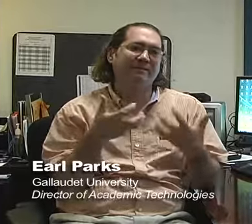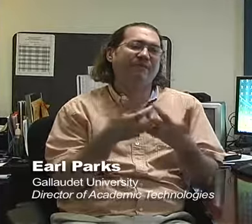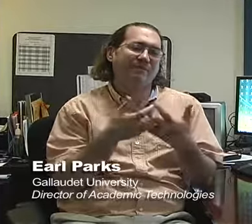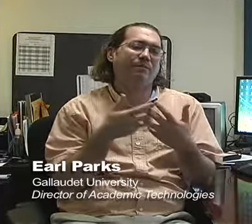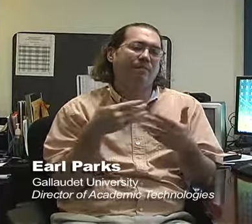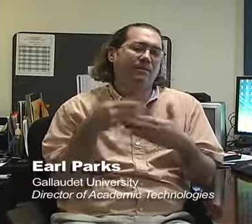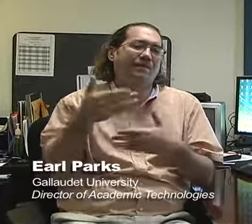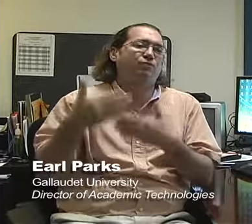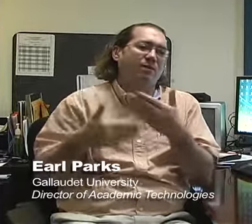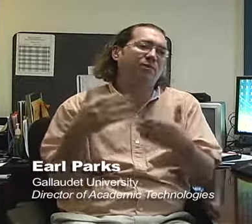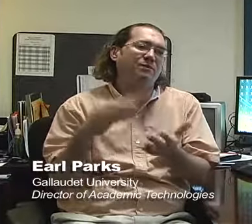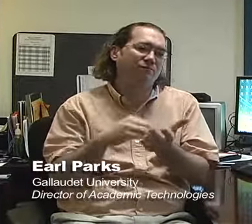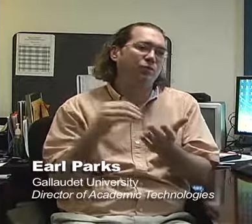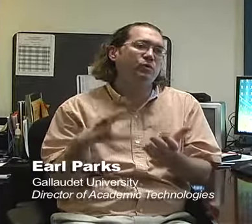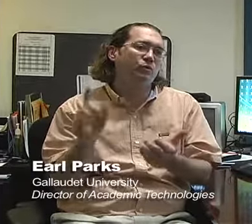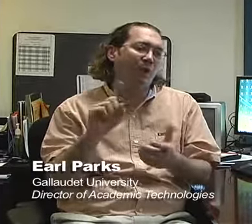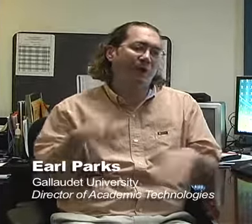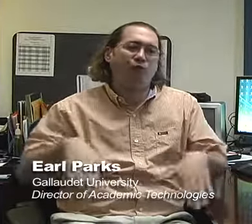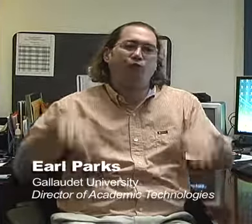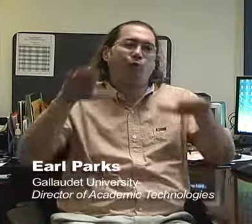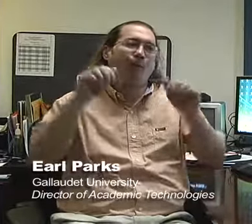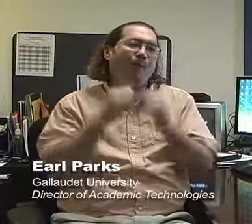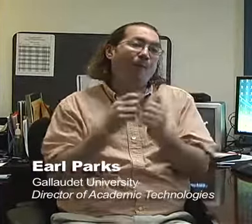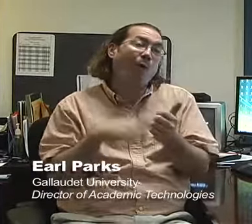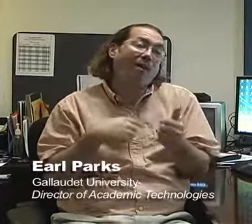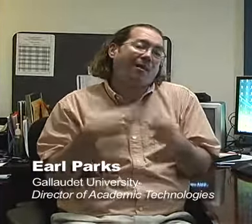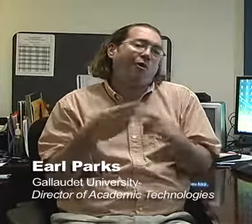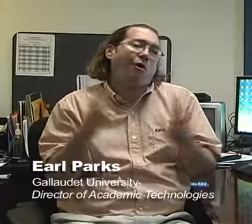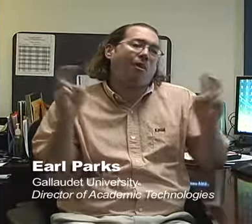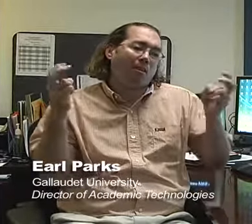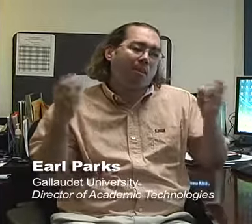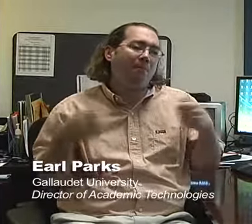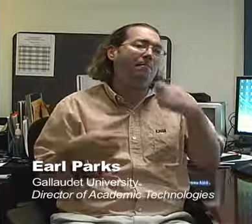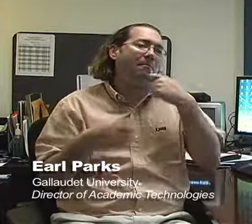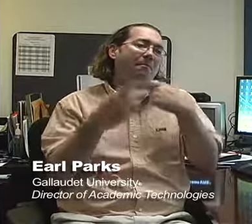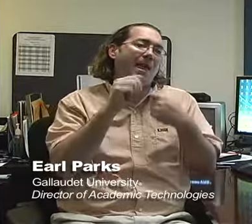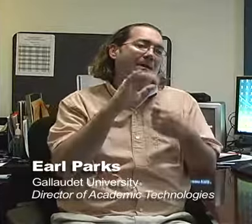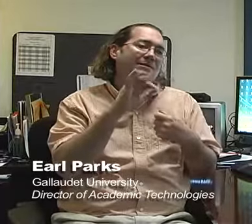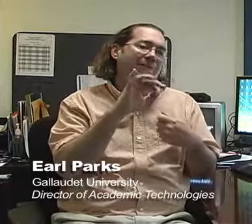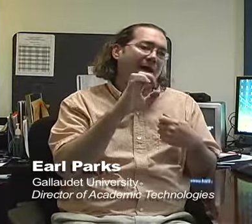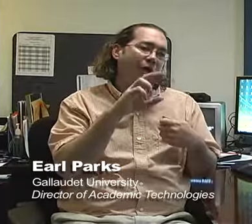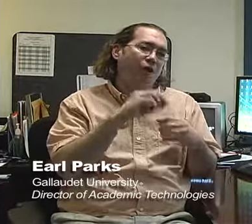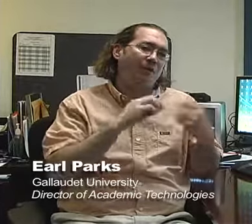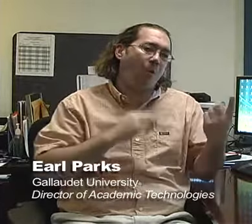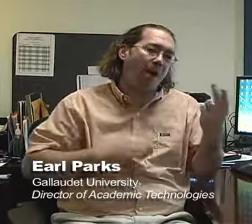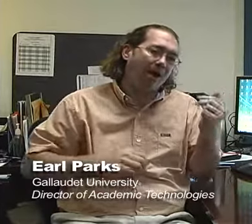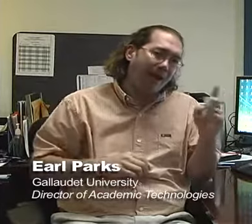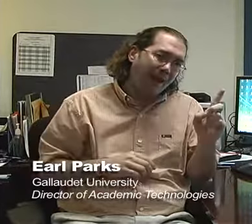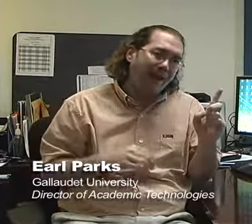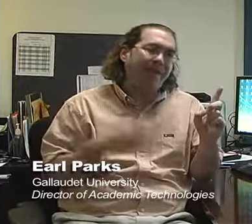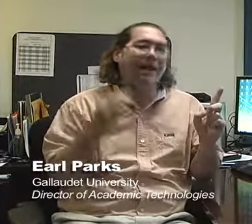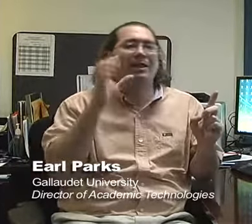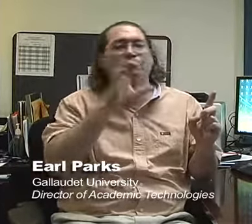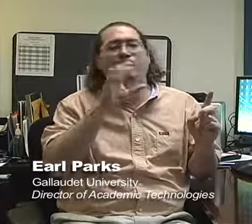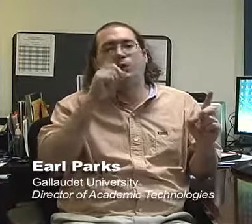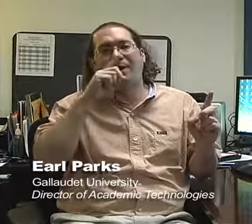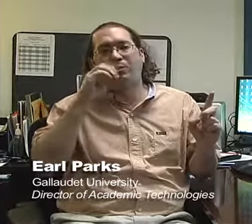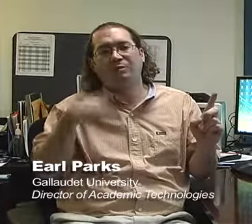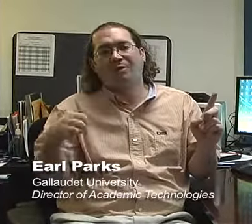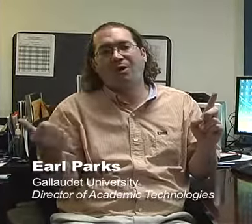Echo 360 is a match for this generation of students. I feel like students today and children today have a pacifier in one hand and